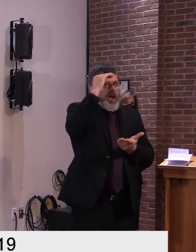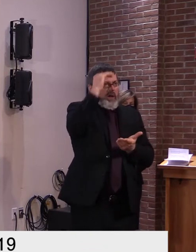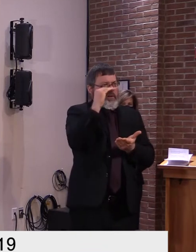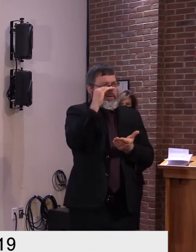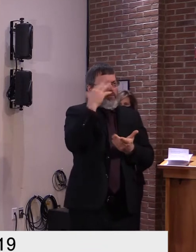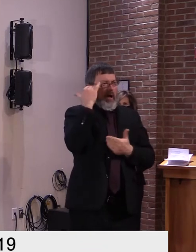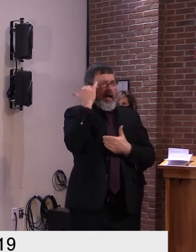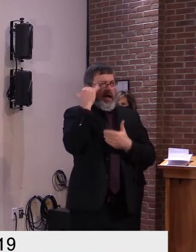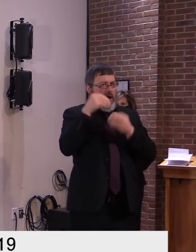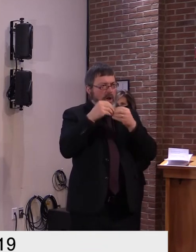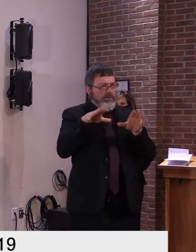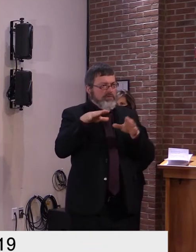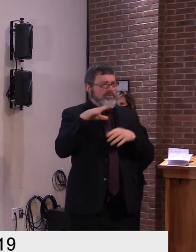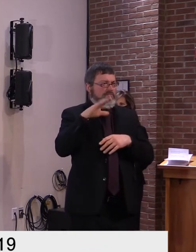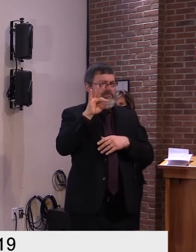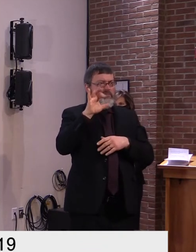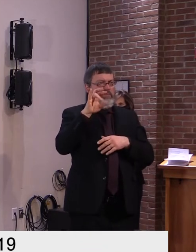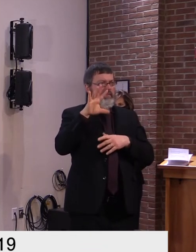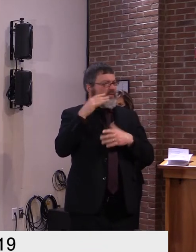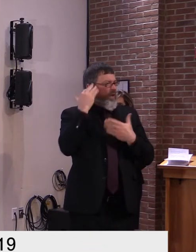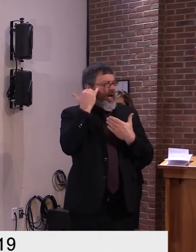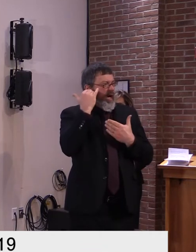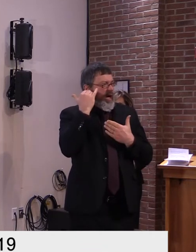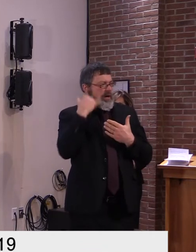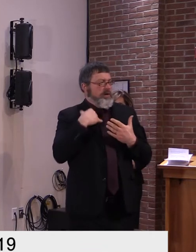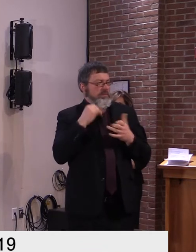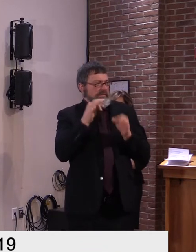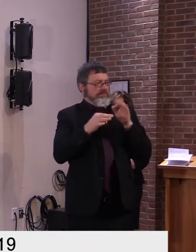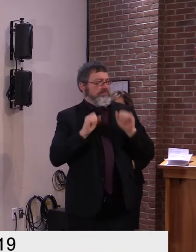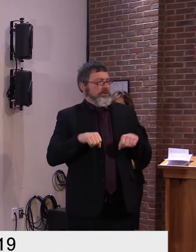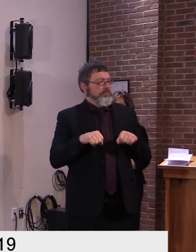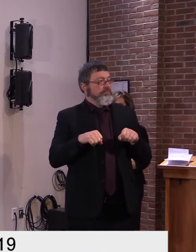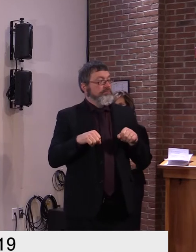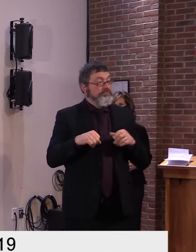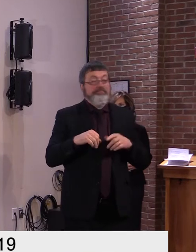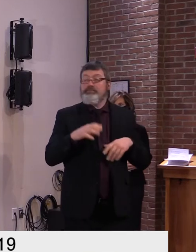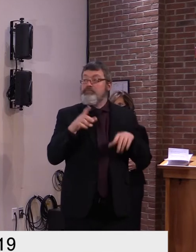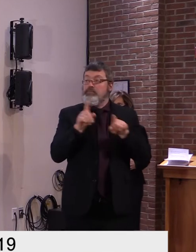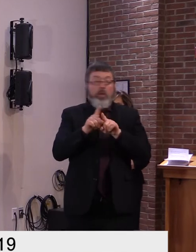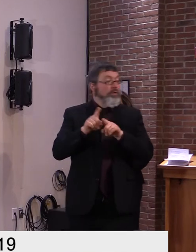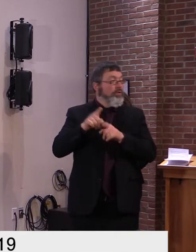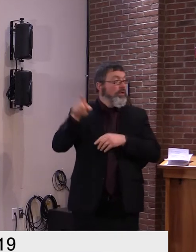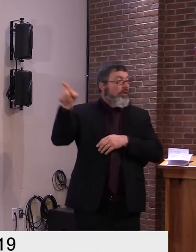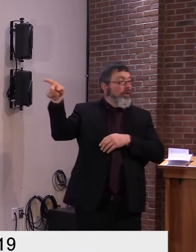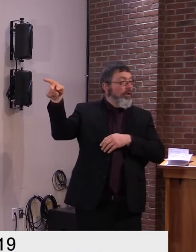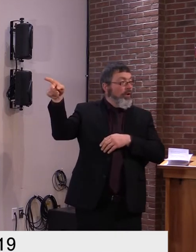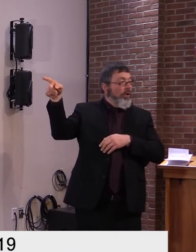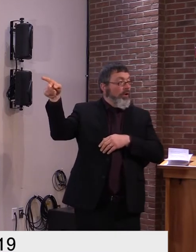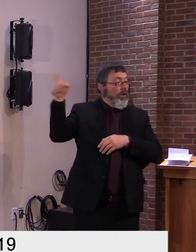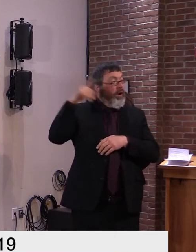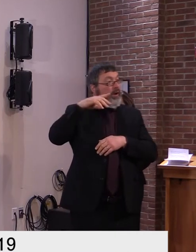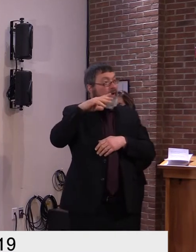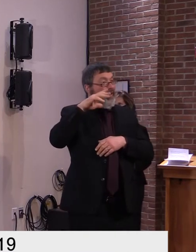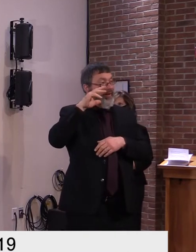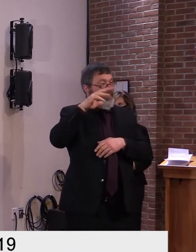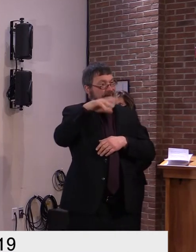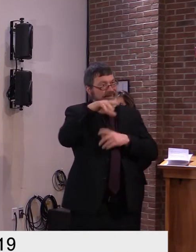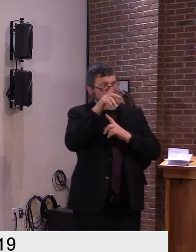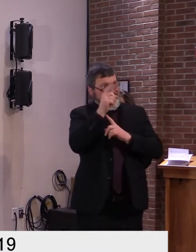vial. So they're getting an extra dose or two out of every vial. And if you do the math, that